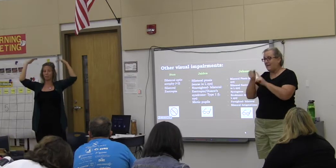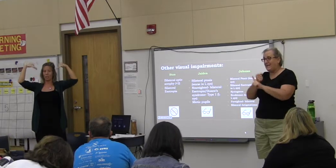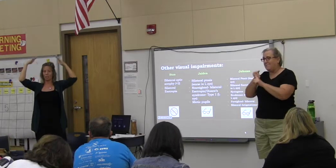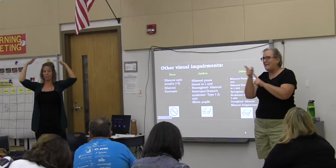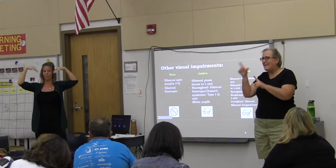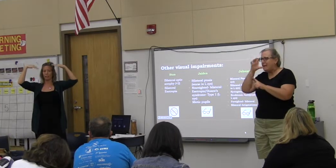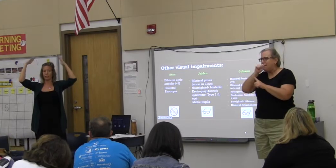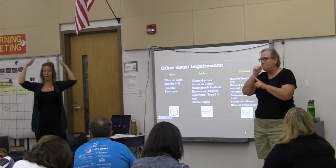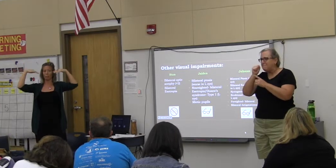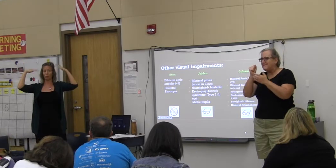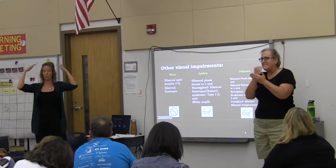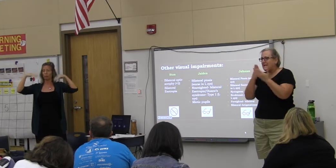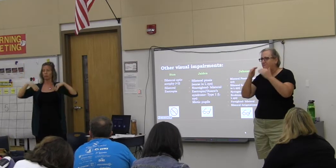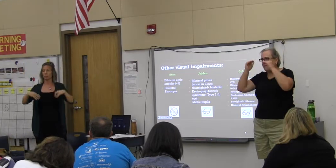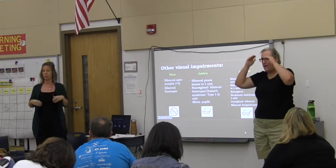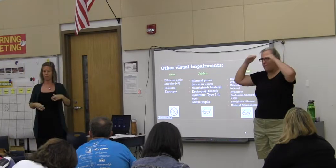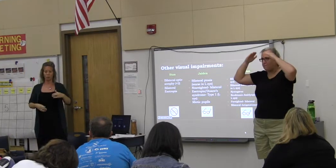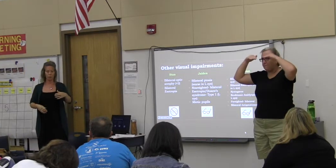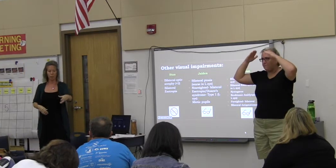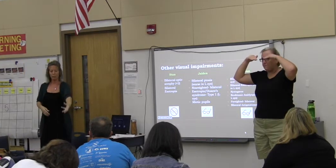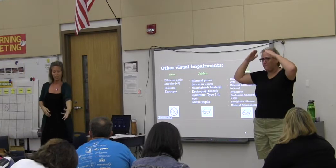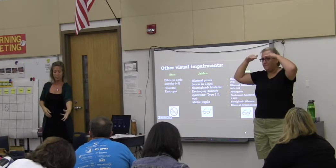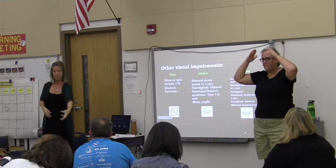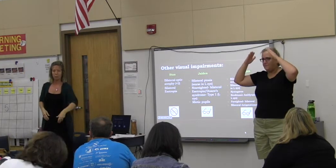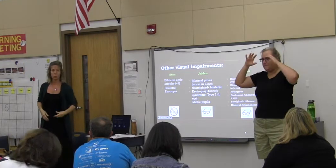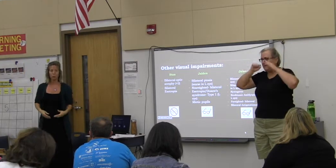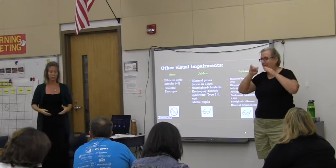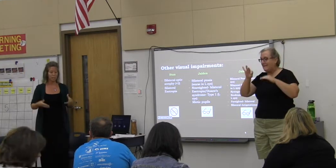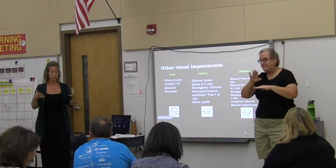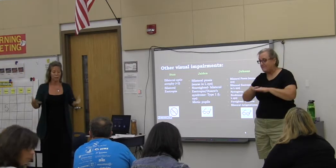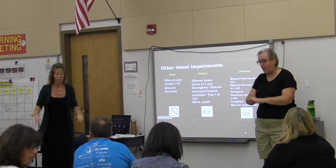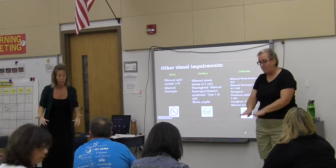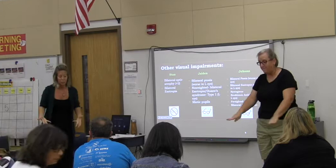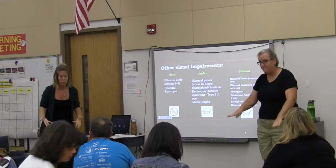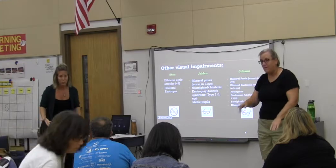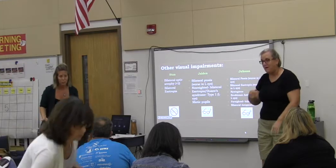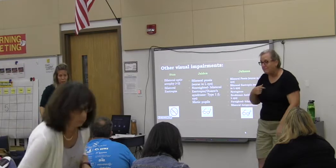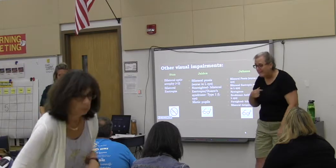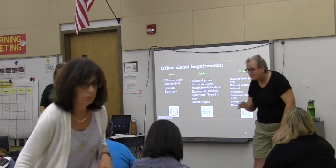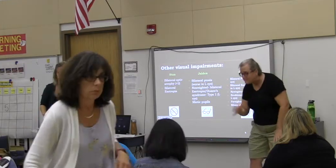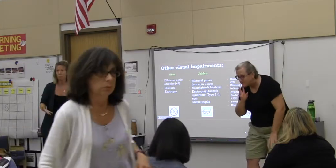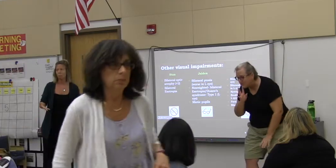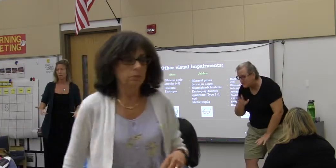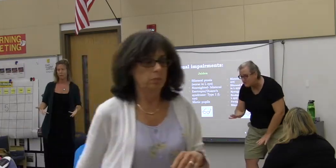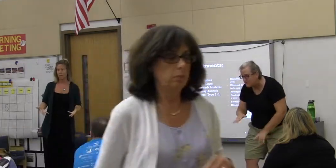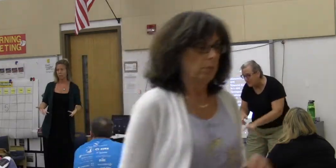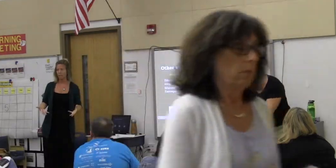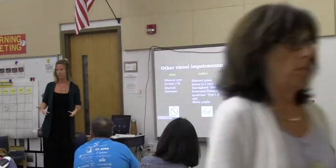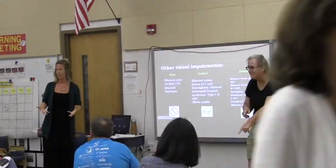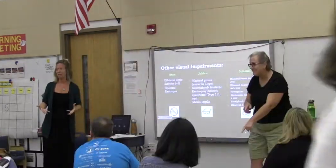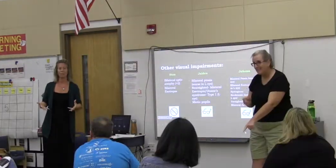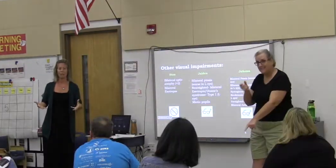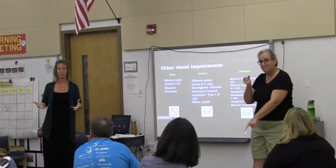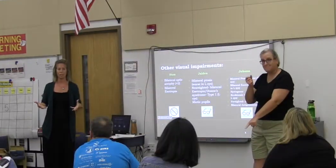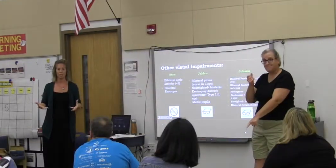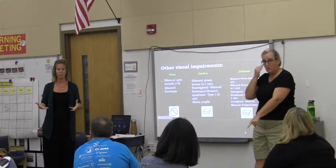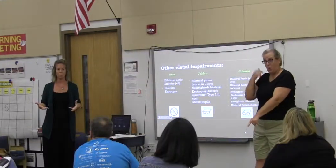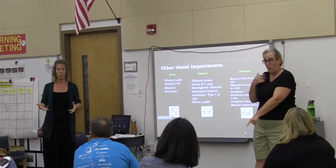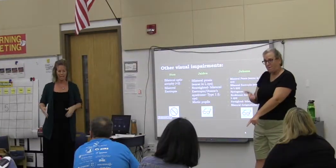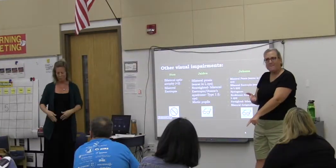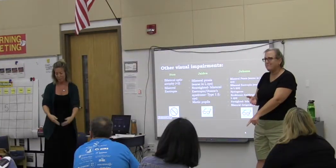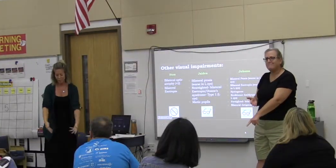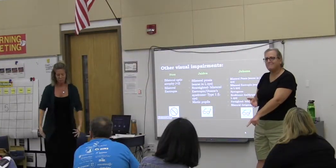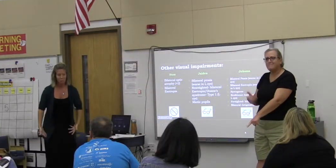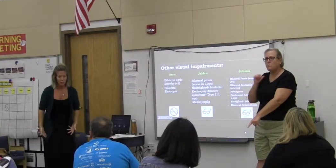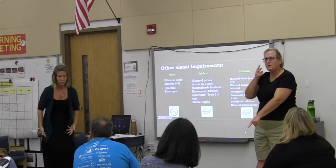he misses a lot of things in his upper field. So if Jaden is here on the floor and you're up here and you're trying to talk to him, 9 times out of 10 he's not going to see